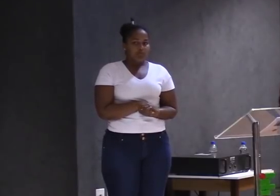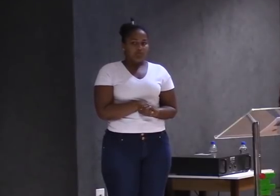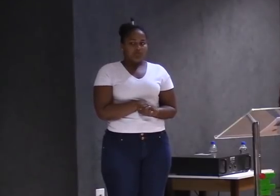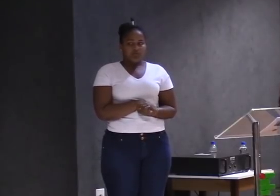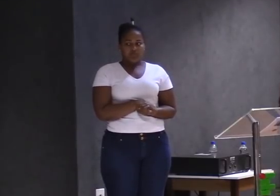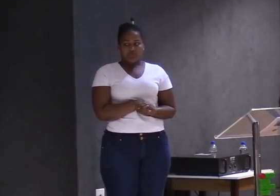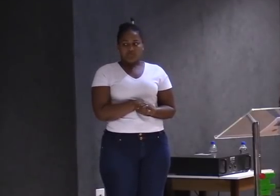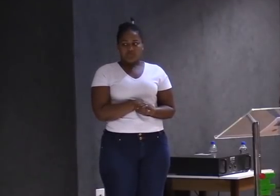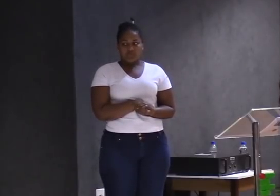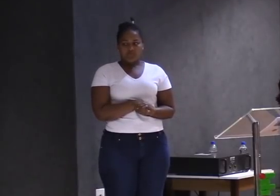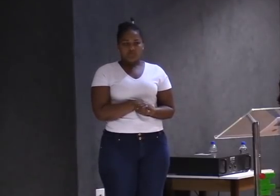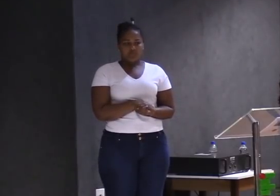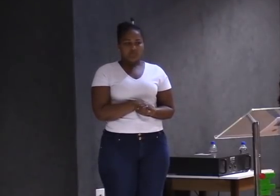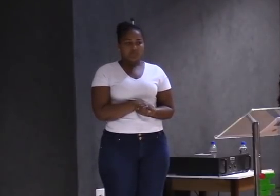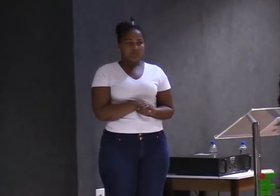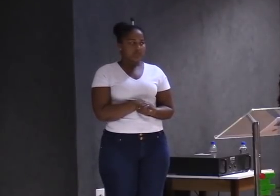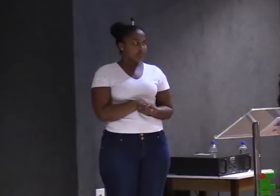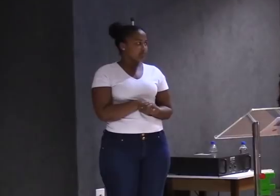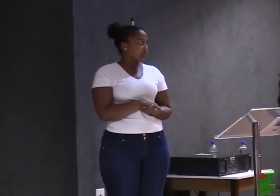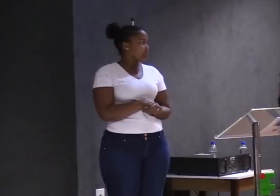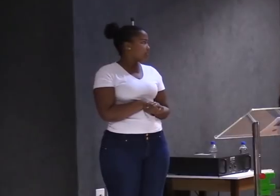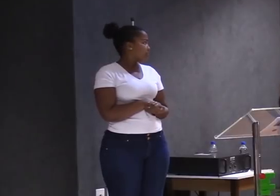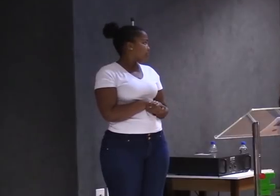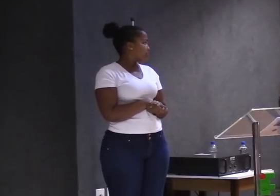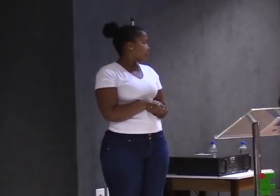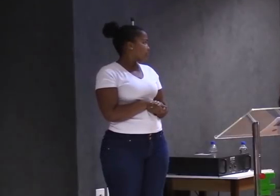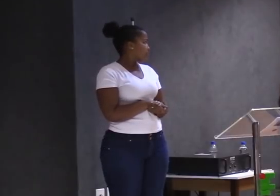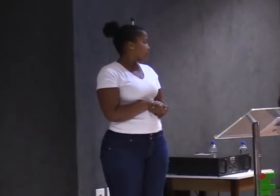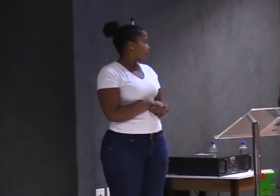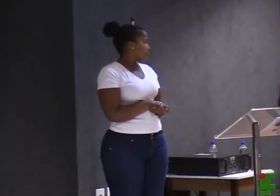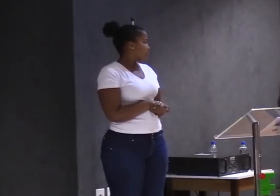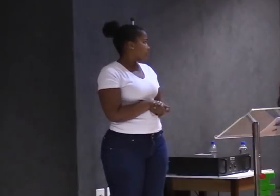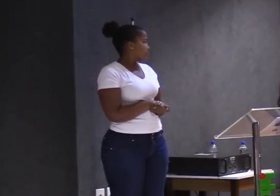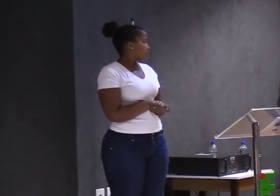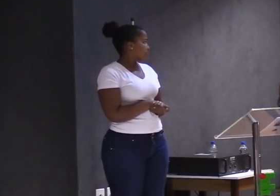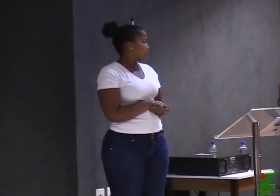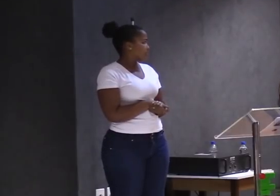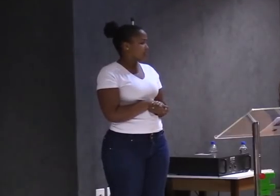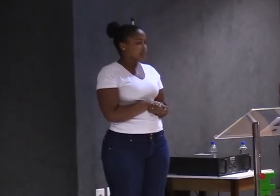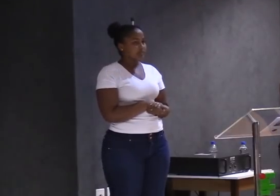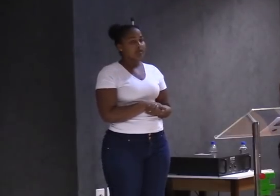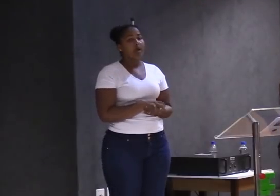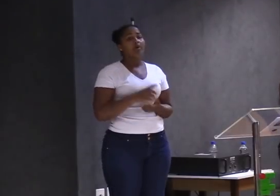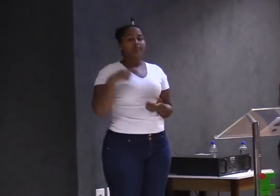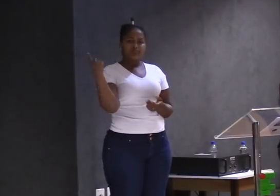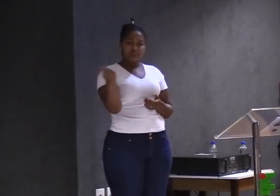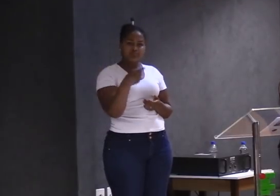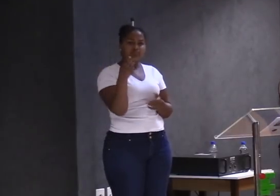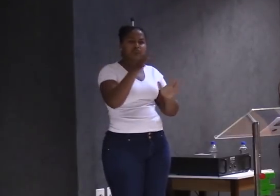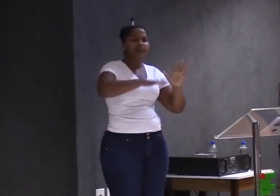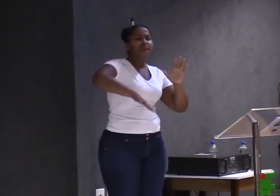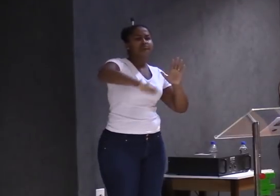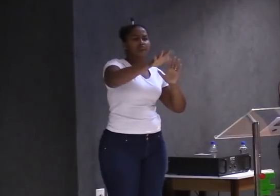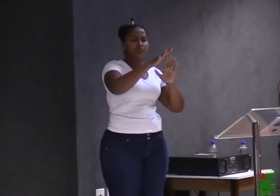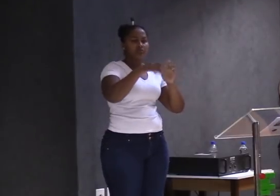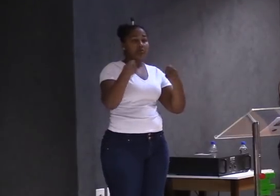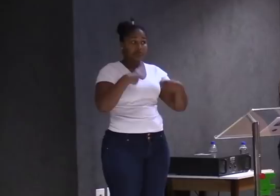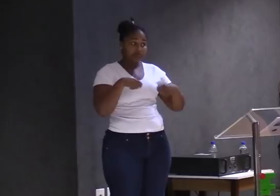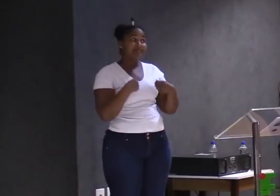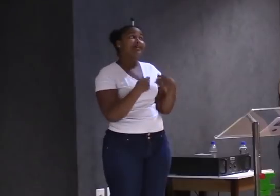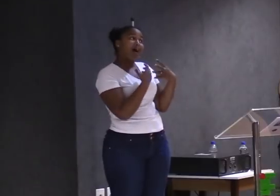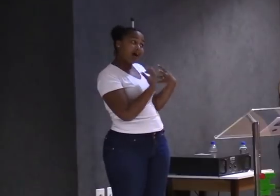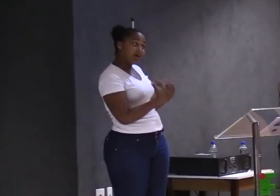future. Actually, it's already today one of the key competencies. Sim, nós todos devemos concordar que é uma